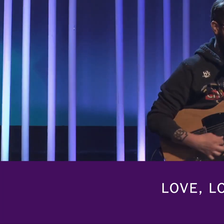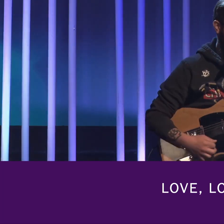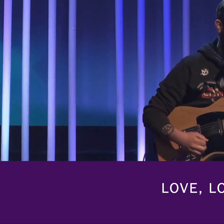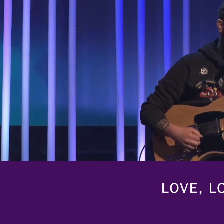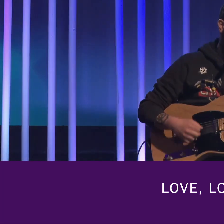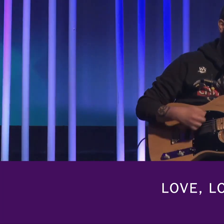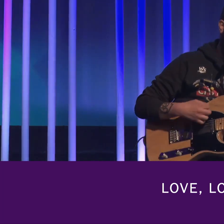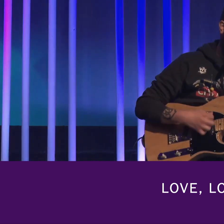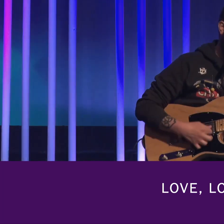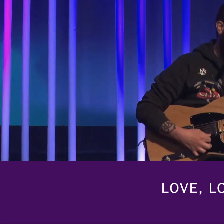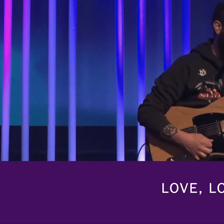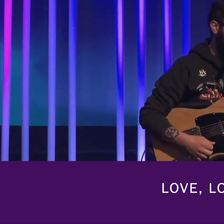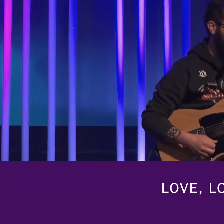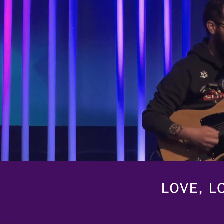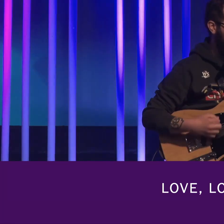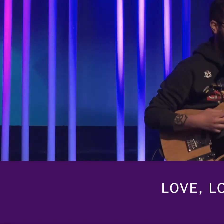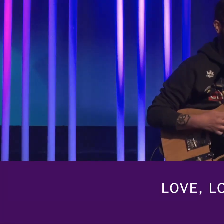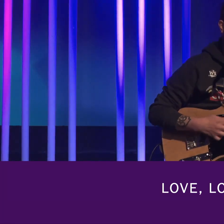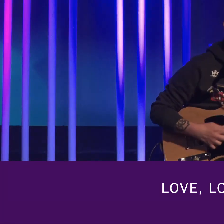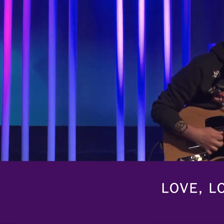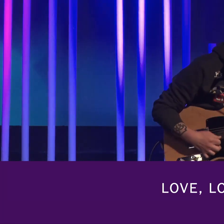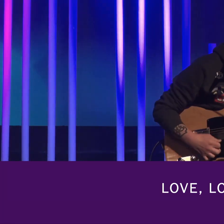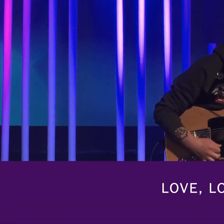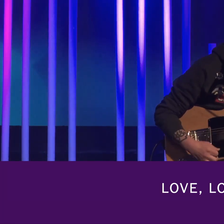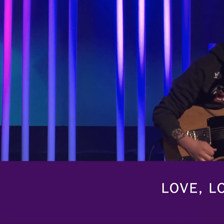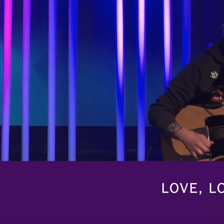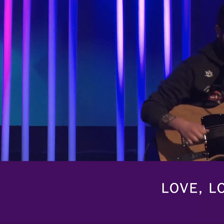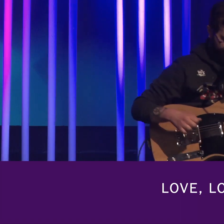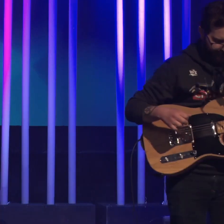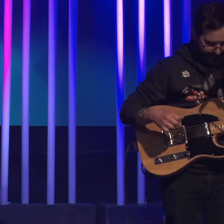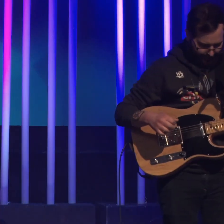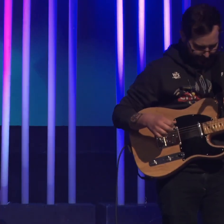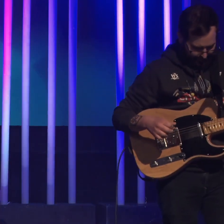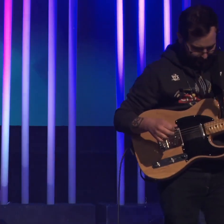Love, love, love.